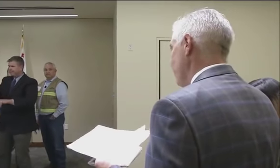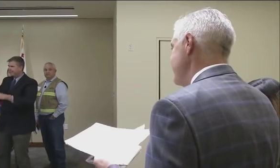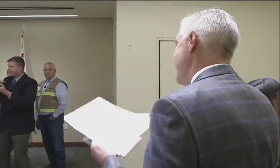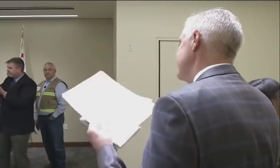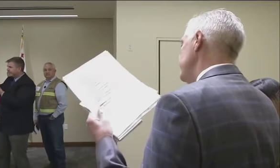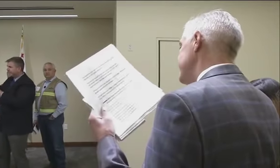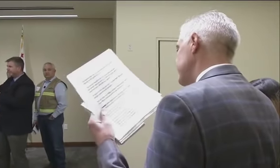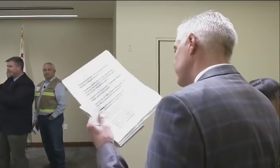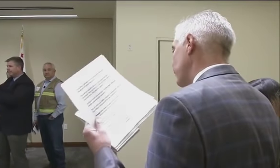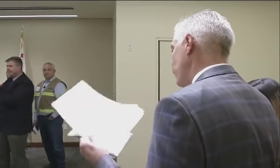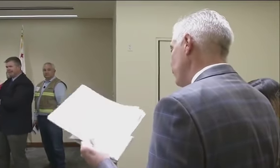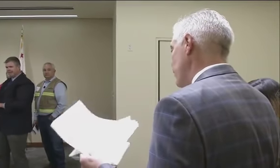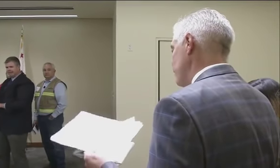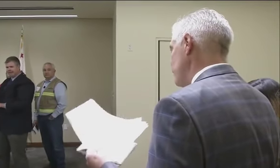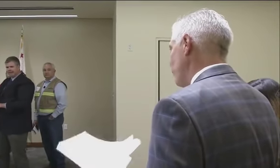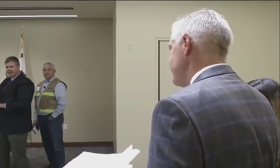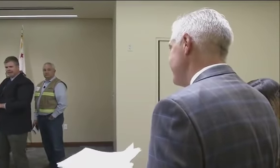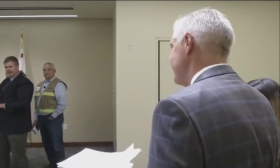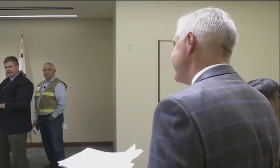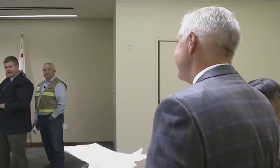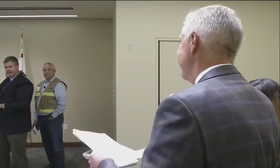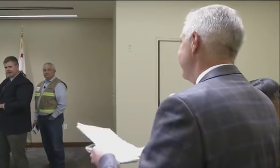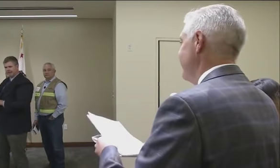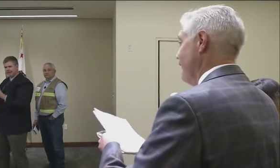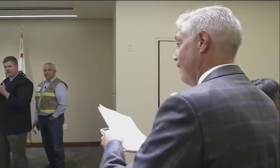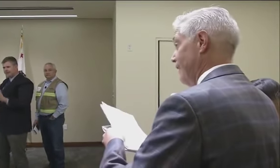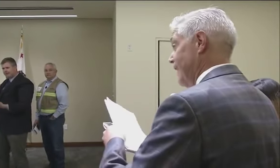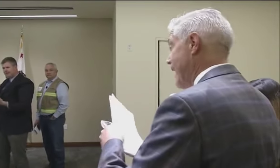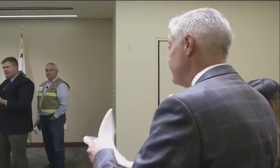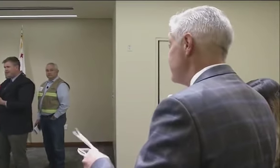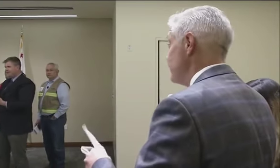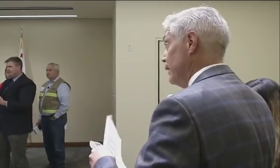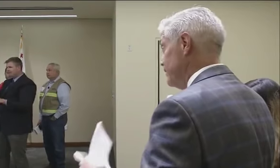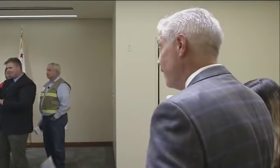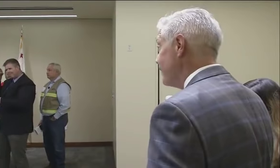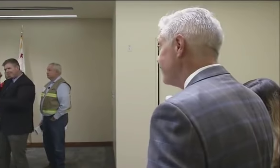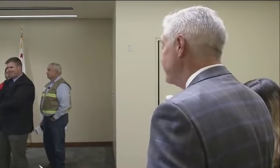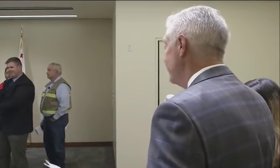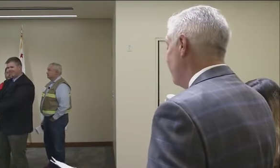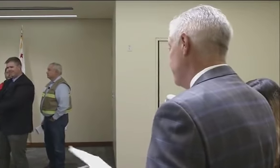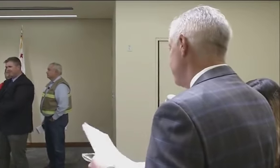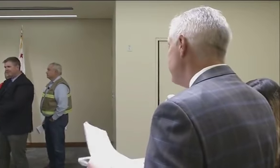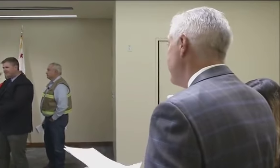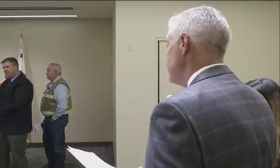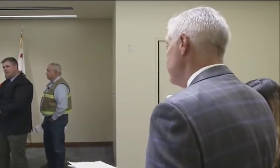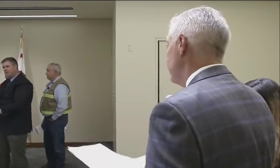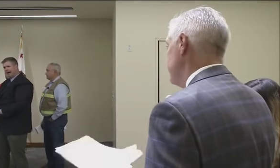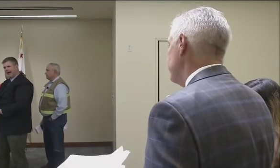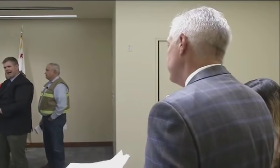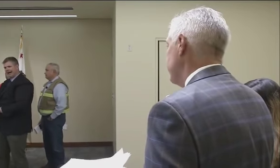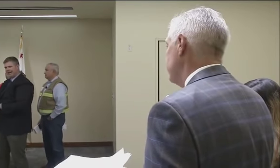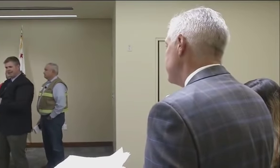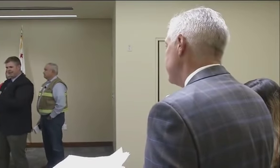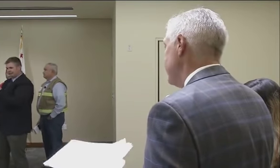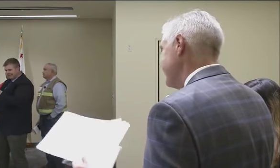root cause. How did we get to the point where the choice is, are houses going dark, or some houses